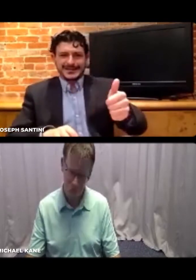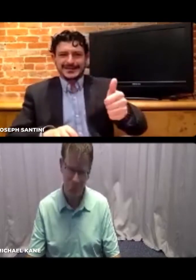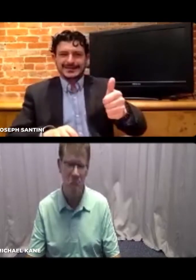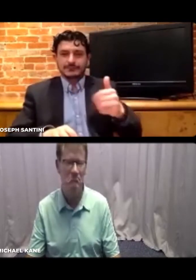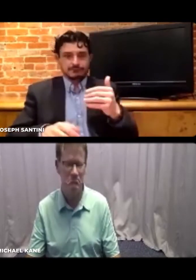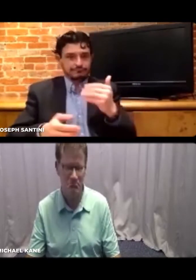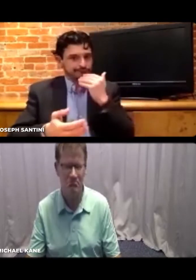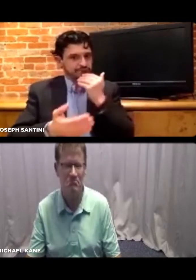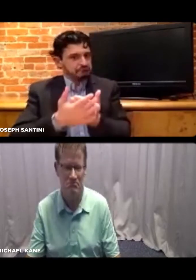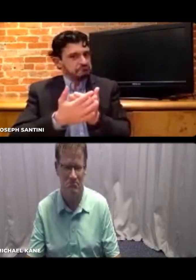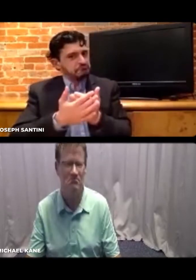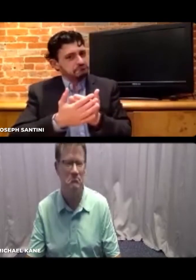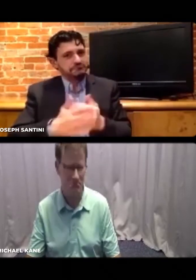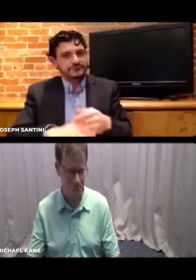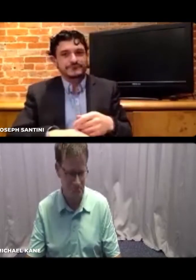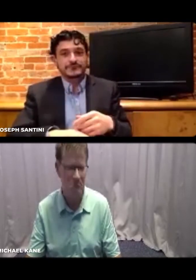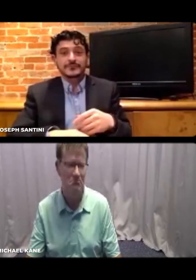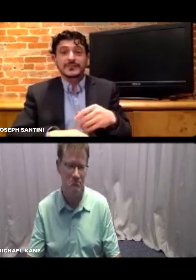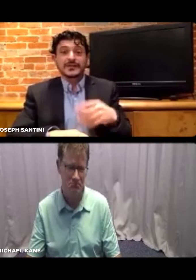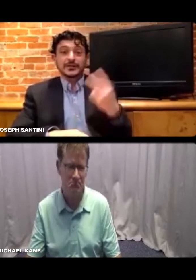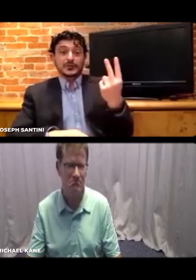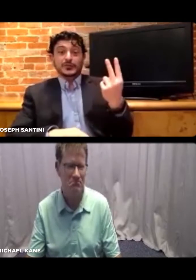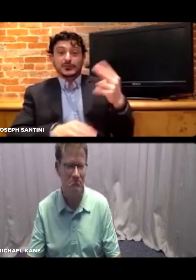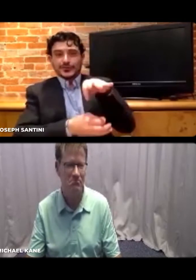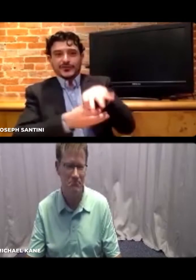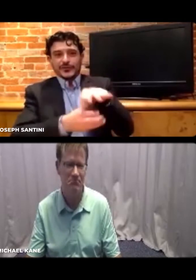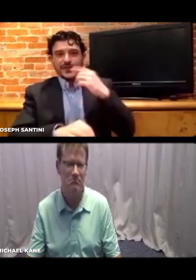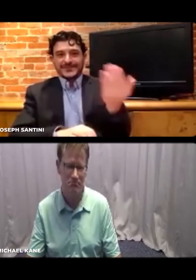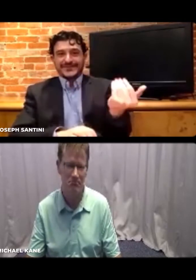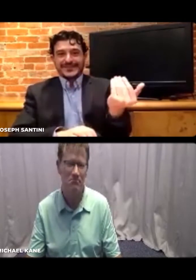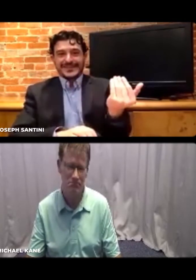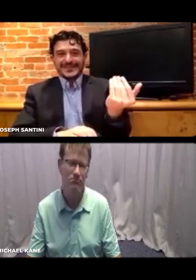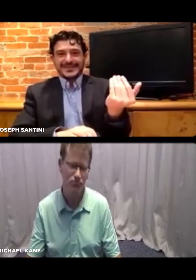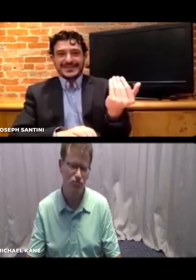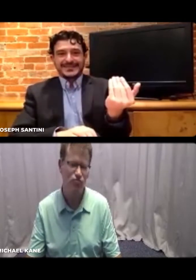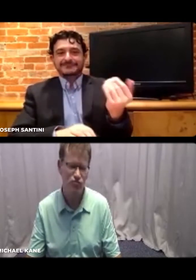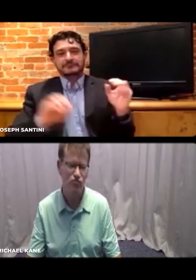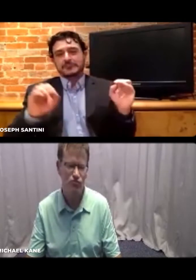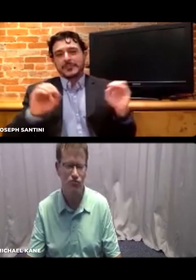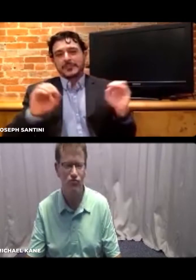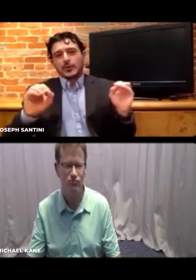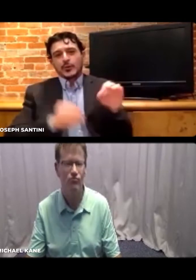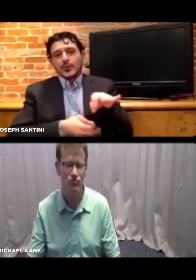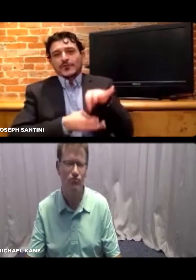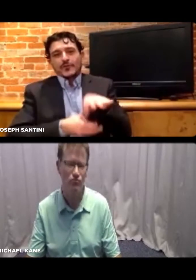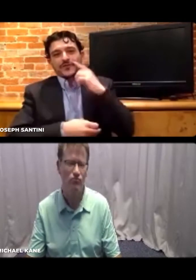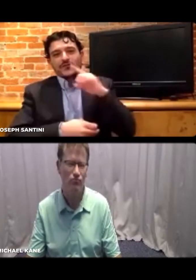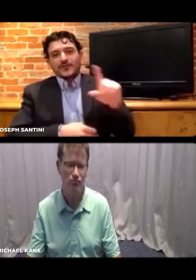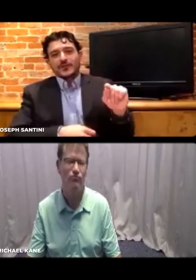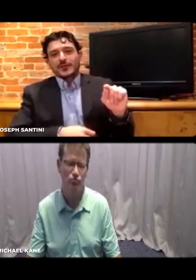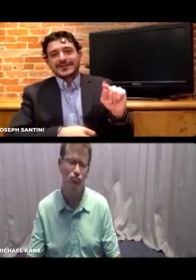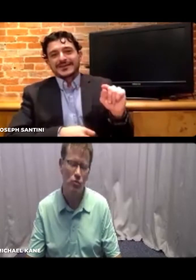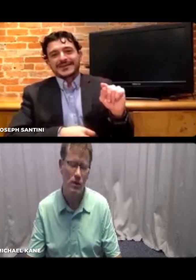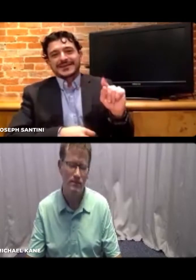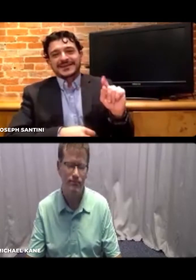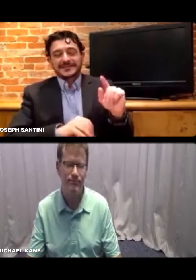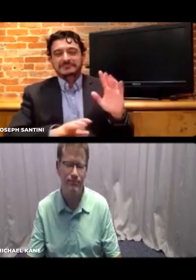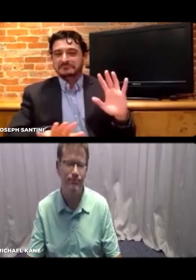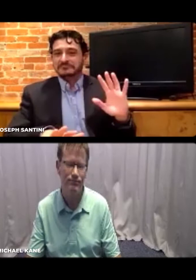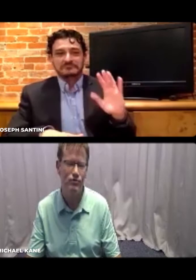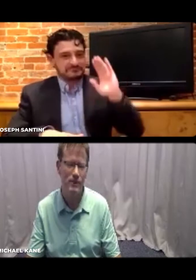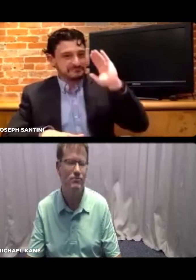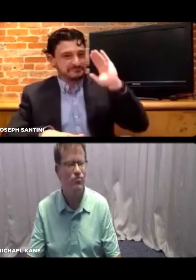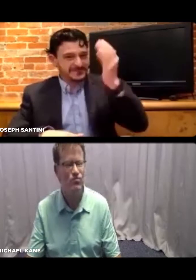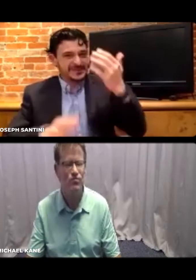which is also good. And we've got 2 at 15, and no one voted for teaching deaf youth about retirement at